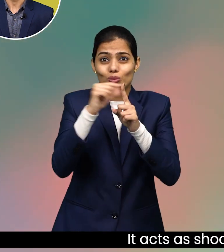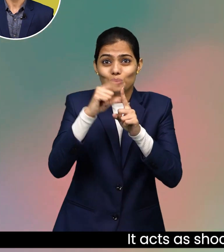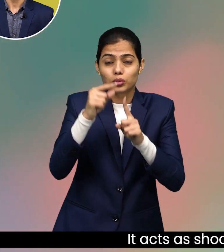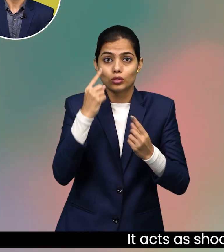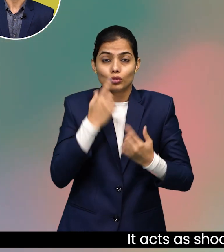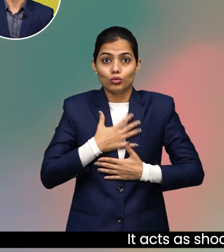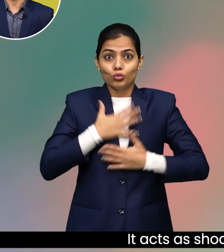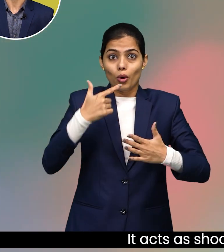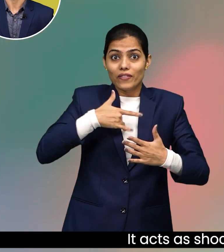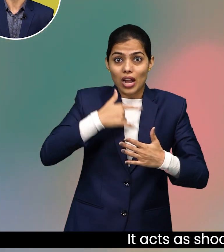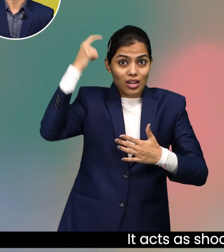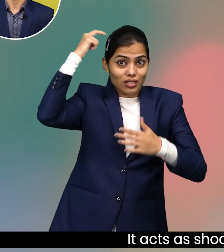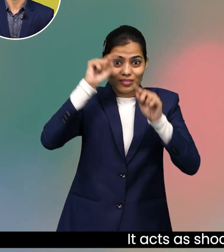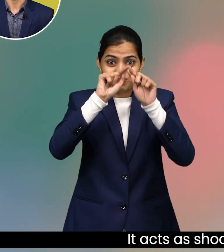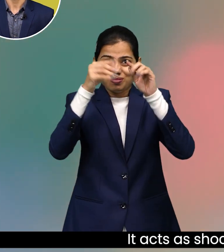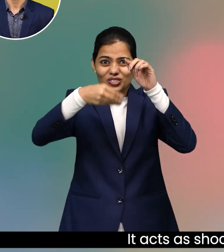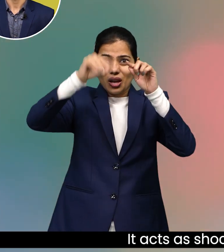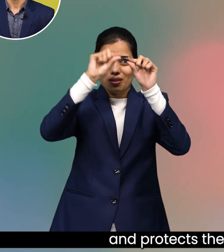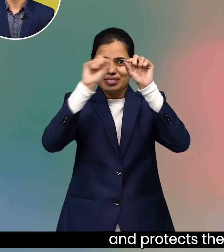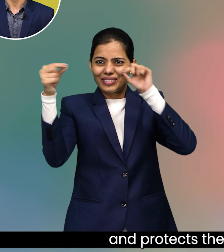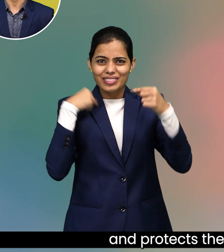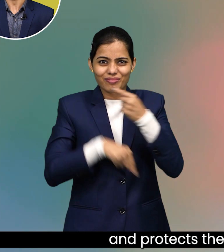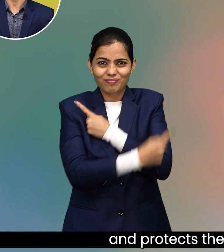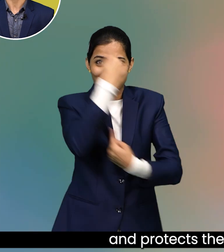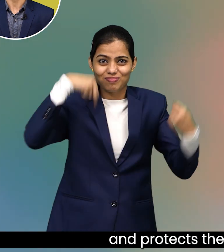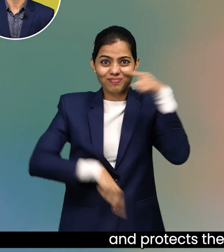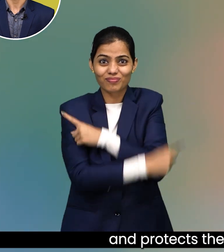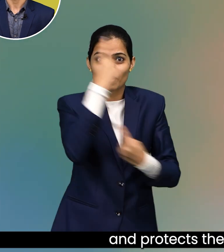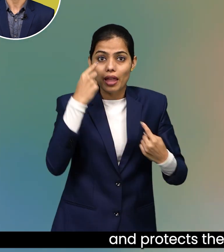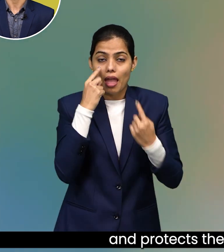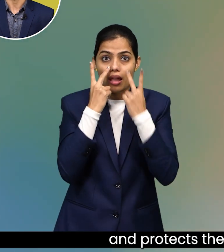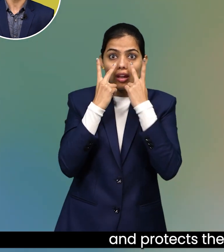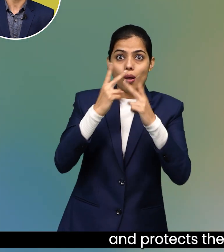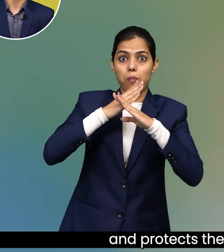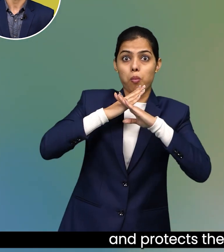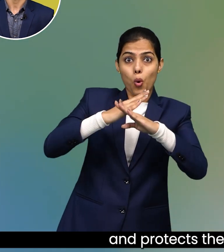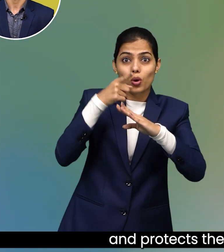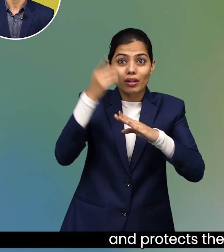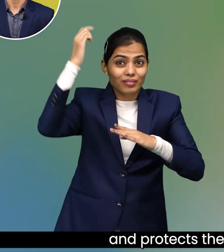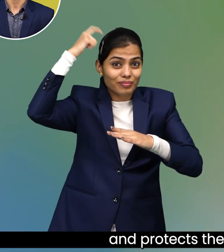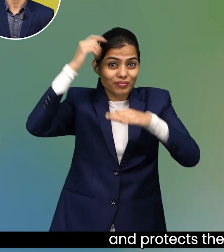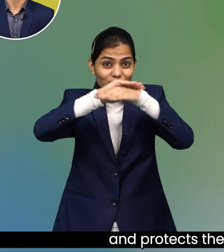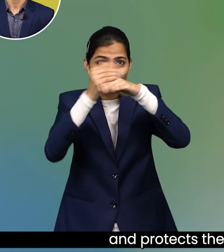It acts as a shock-absorbing fluid and protects the brain from damage